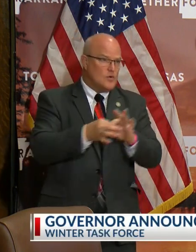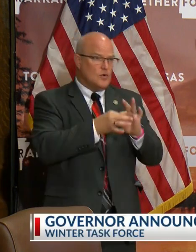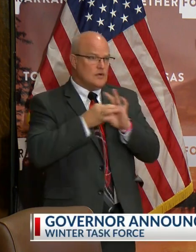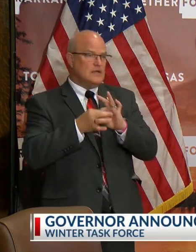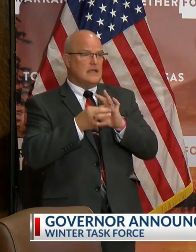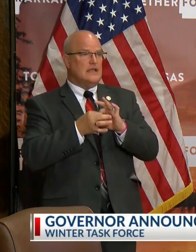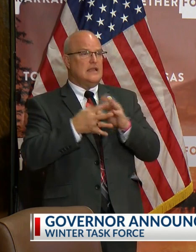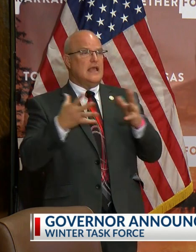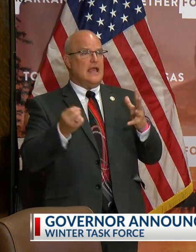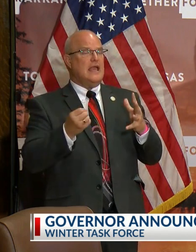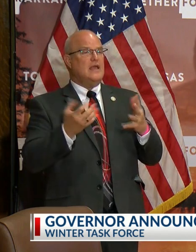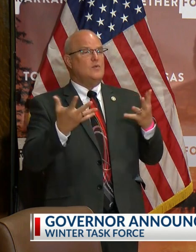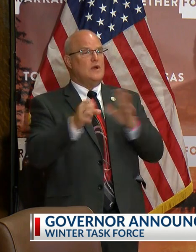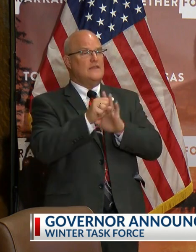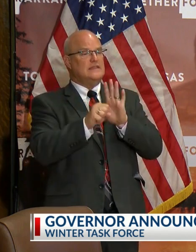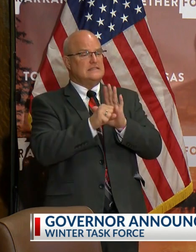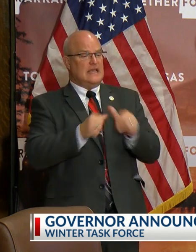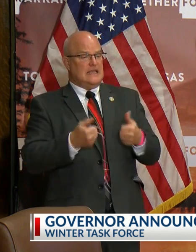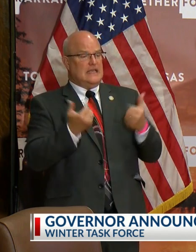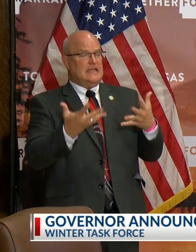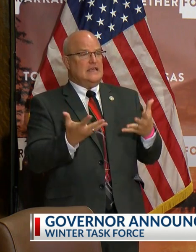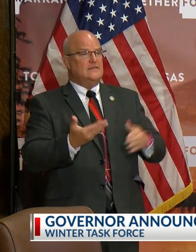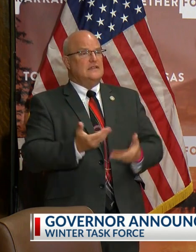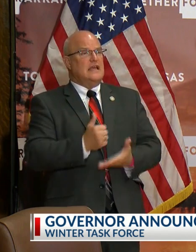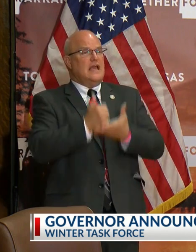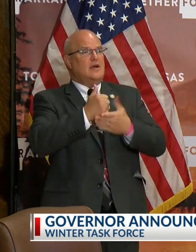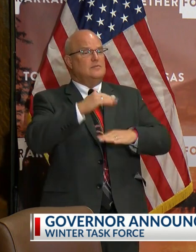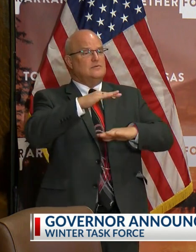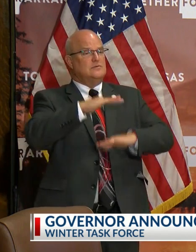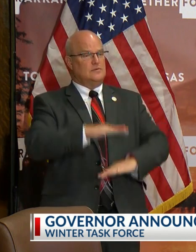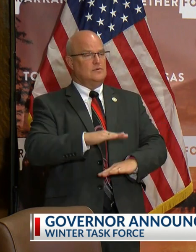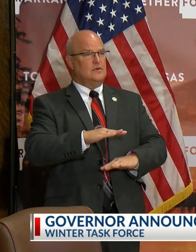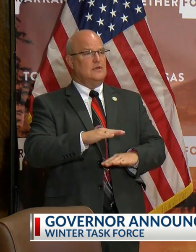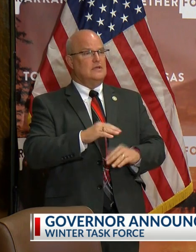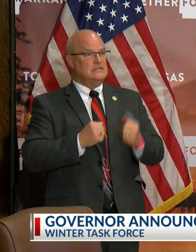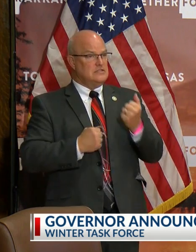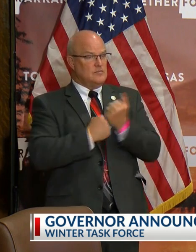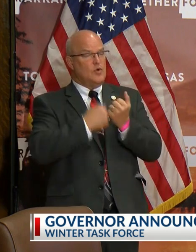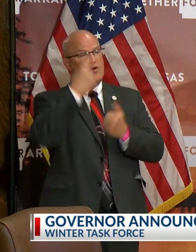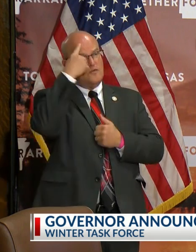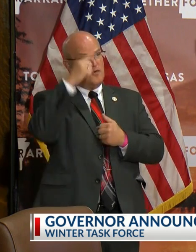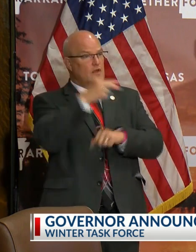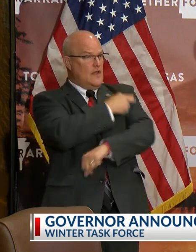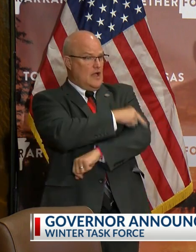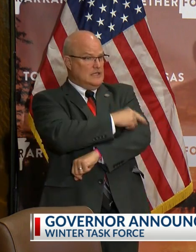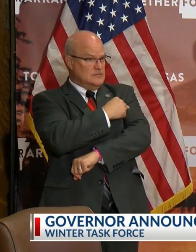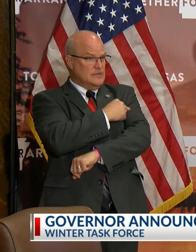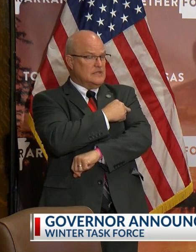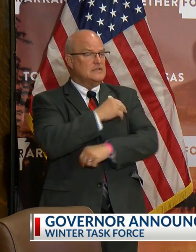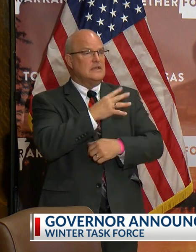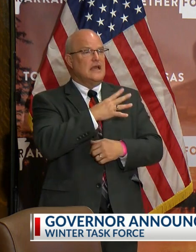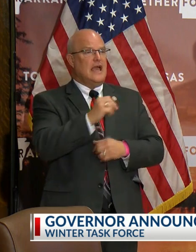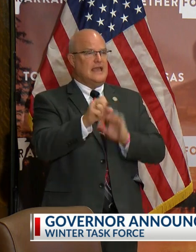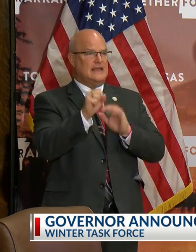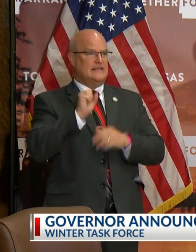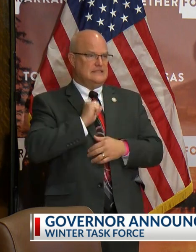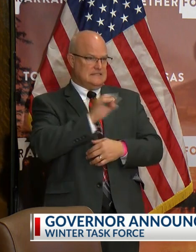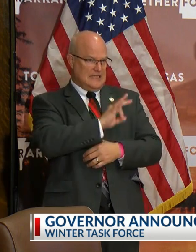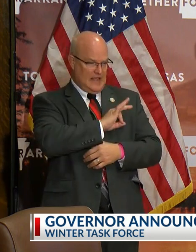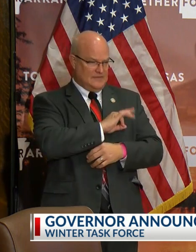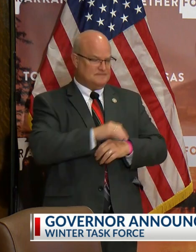what relief the state can provide in terms of support for our hospitals and the